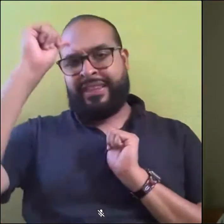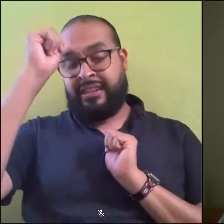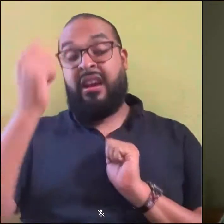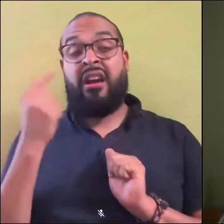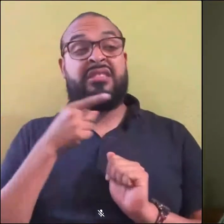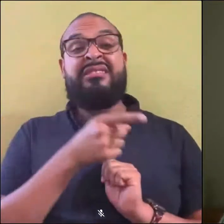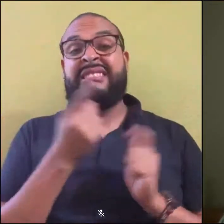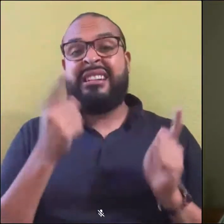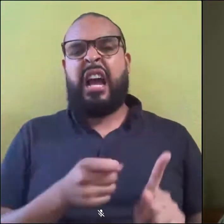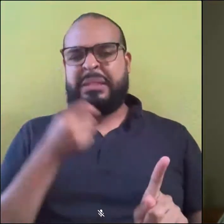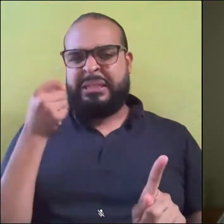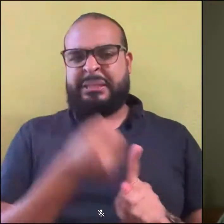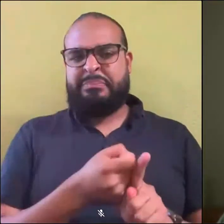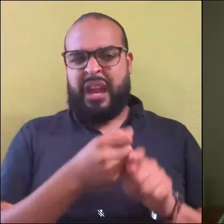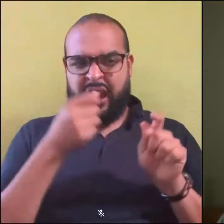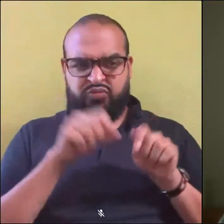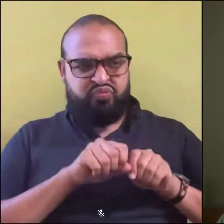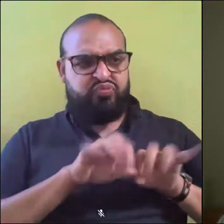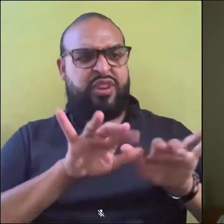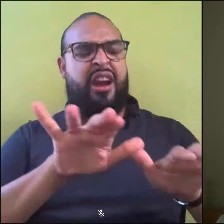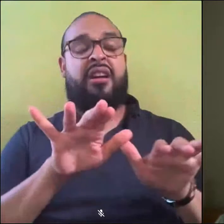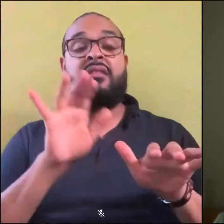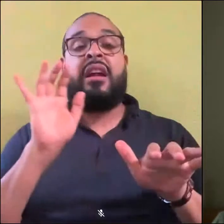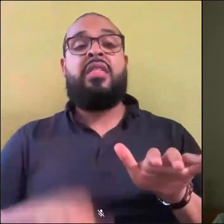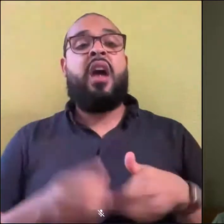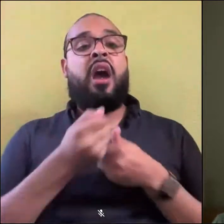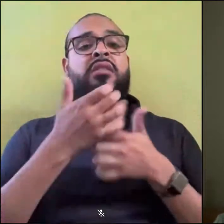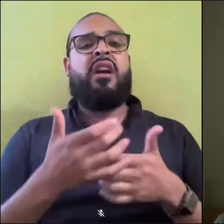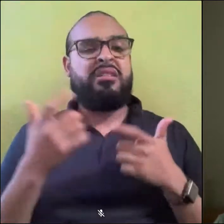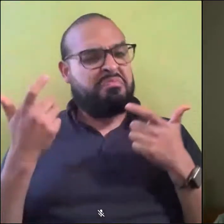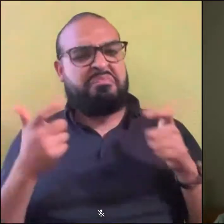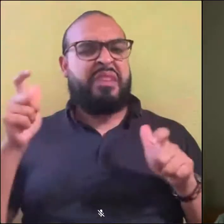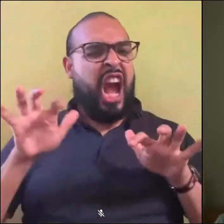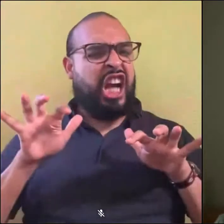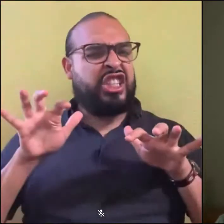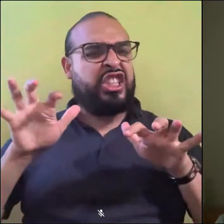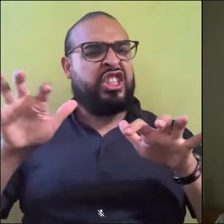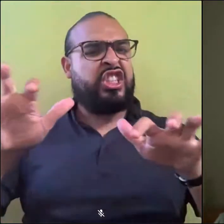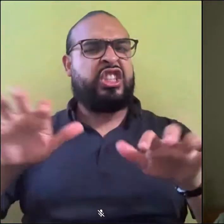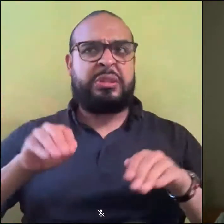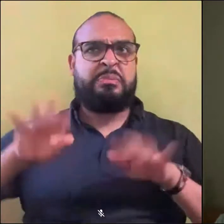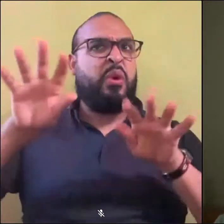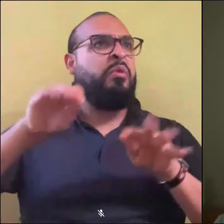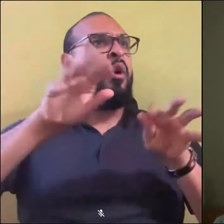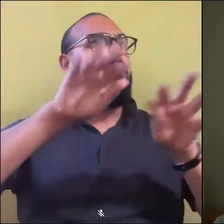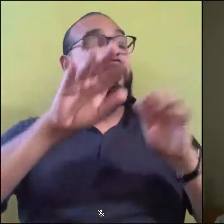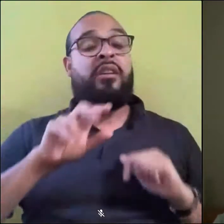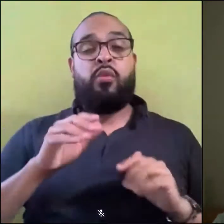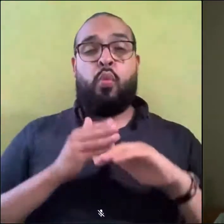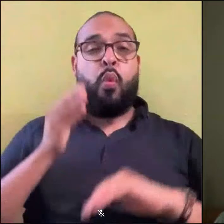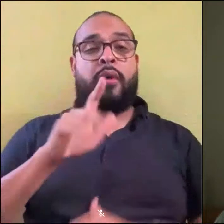results in the largest mass migration in human history. 20 million people are displaced. They leave their